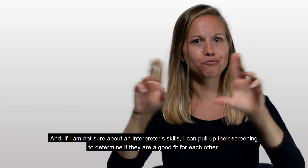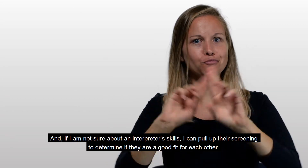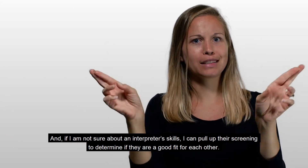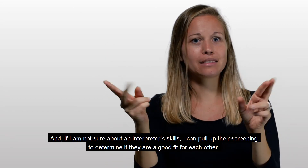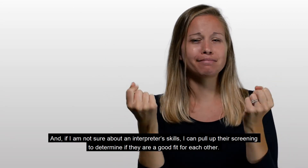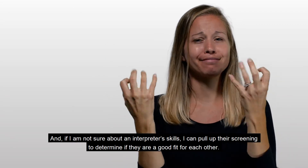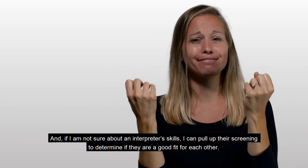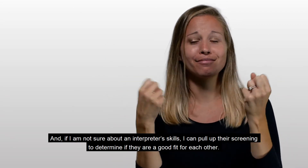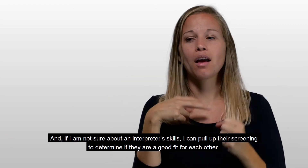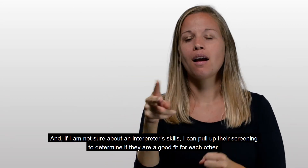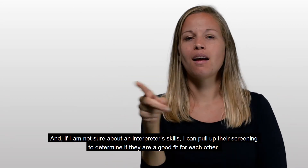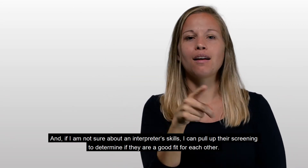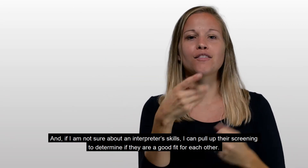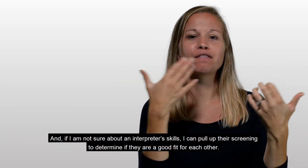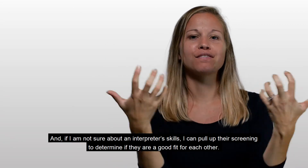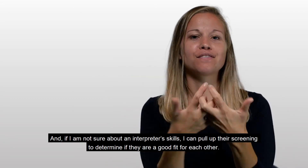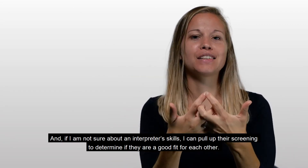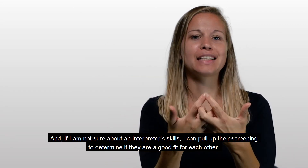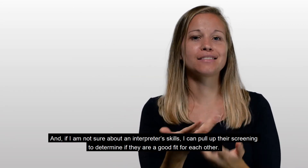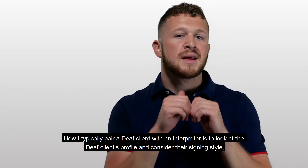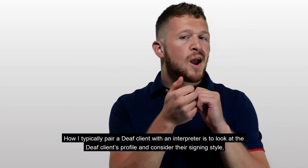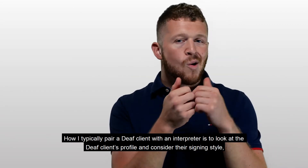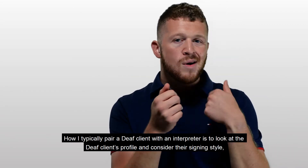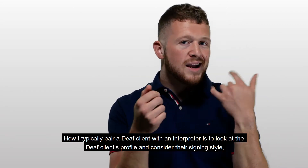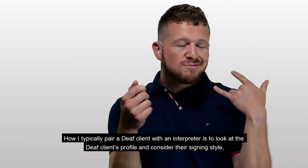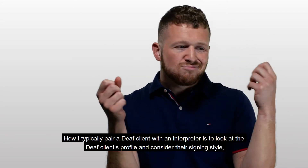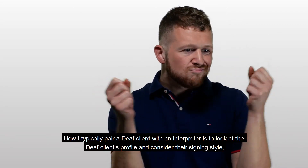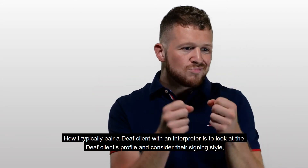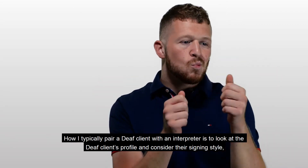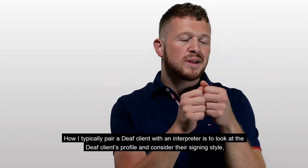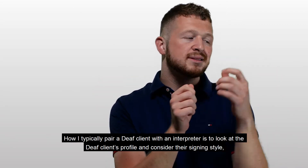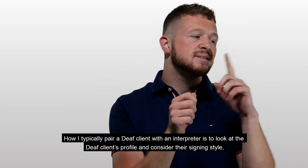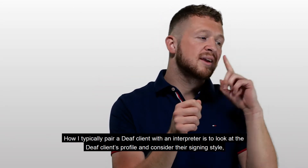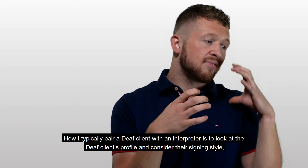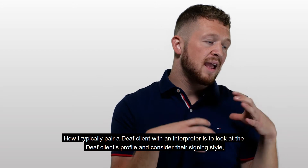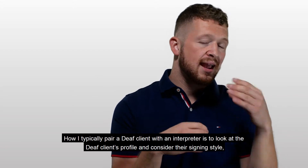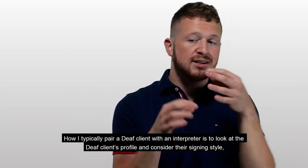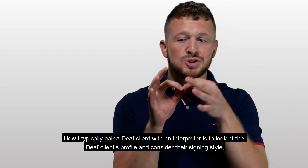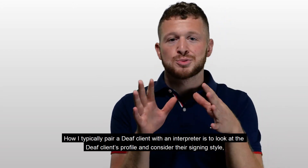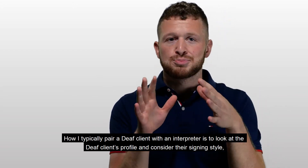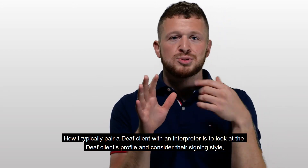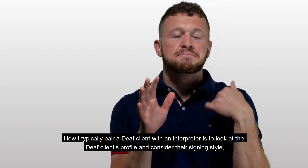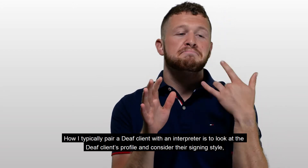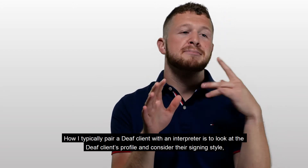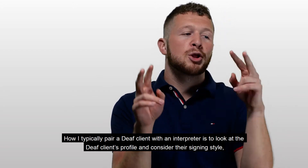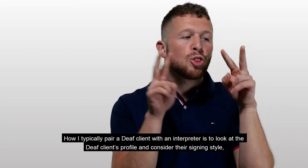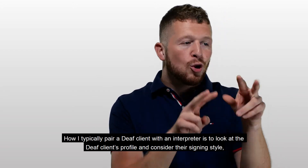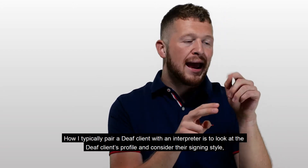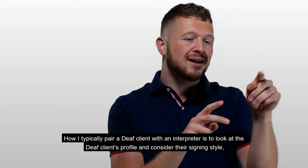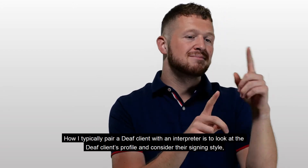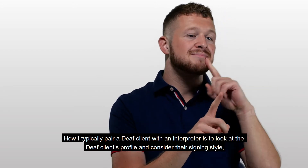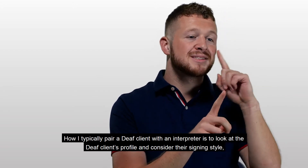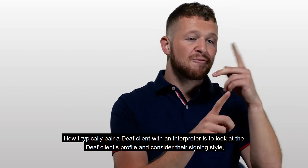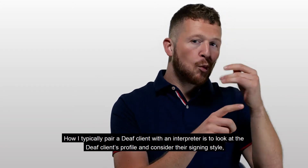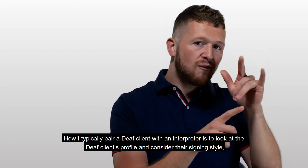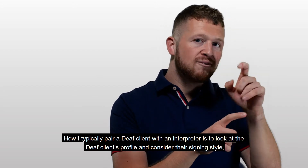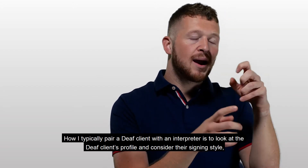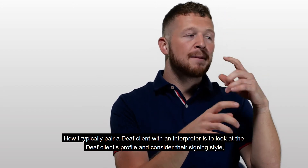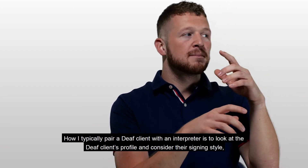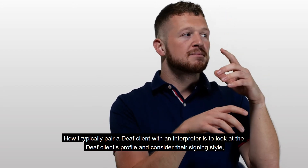screening to determine if they're a good fit for each other. How I typically pair a deaf client with an interpreter is to look at the deaf client profile and